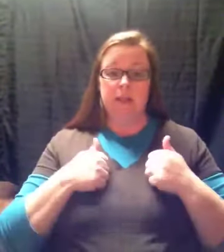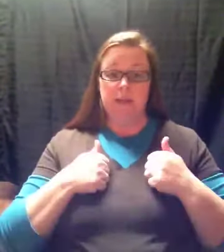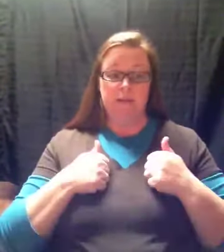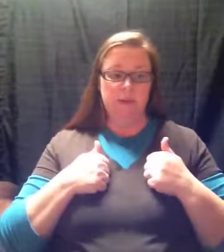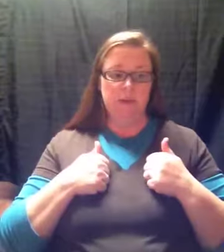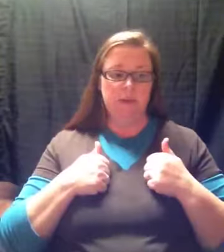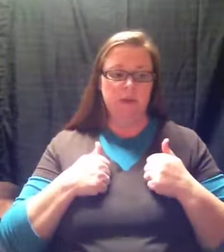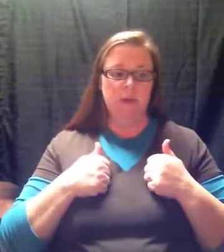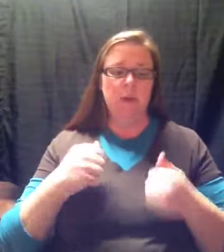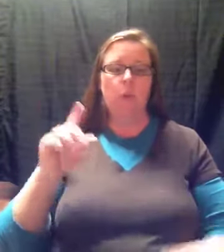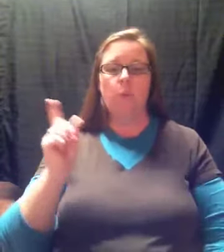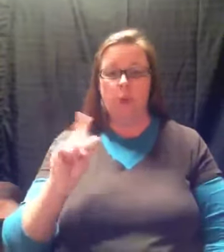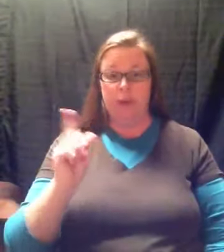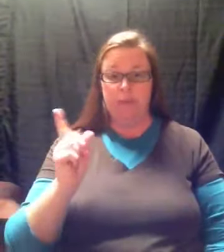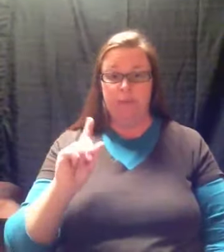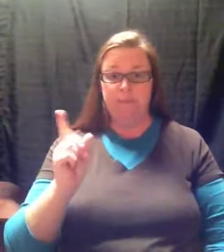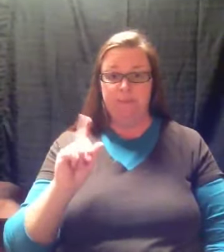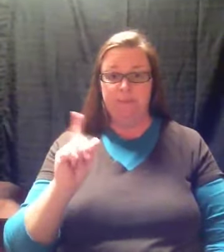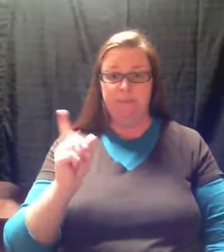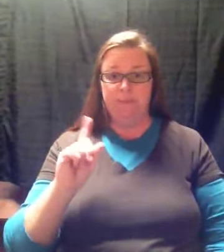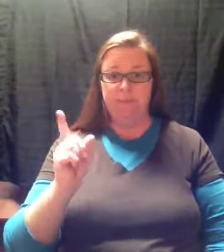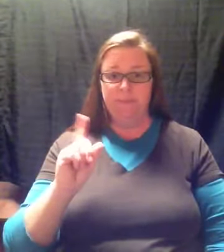live, where?